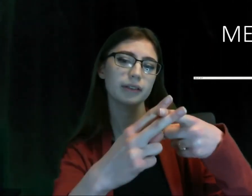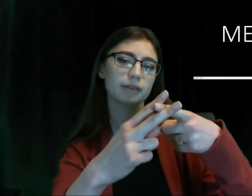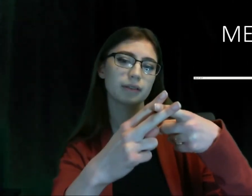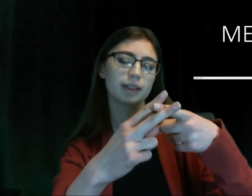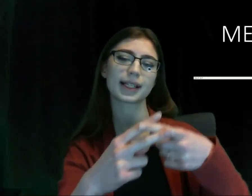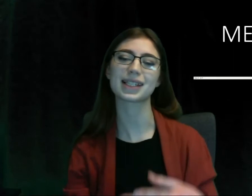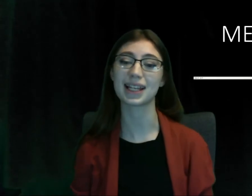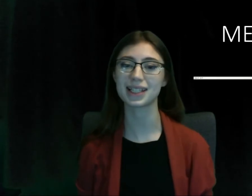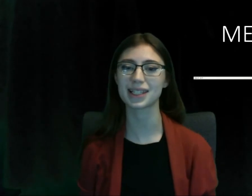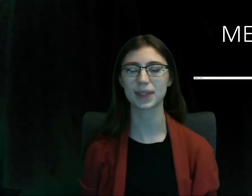Like to tighten something.